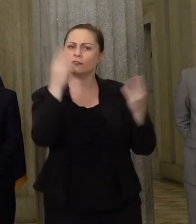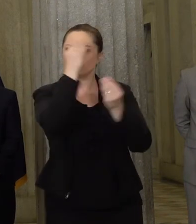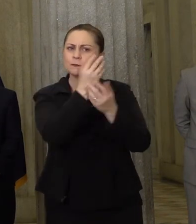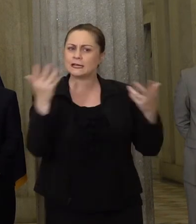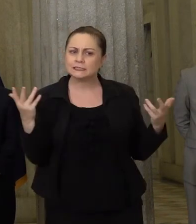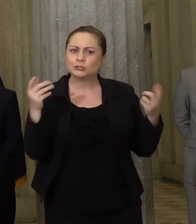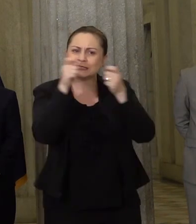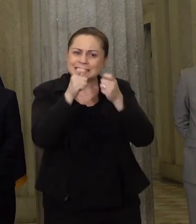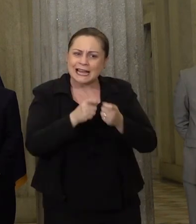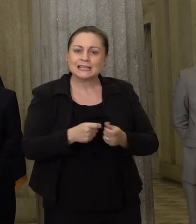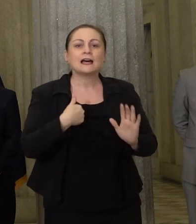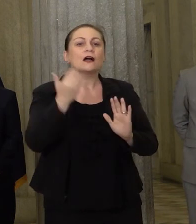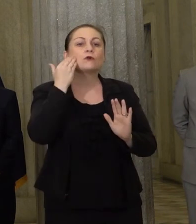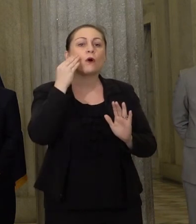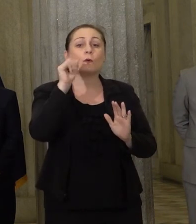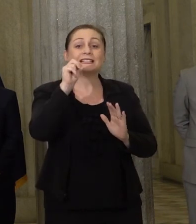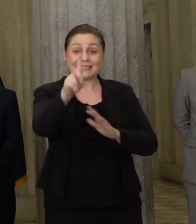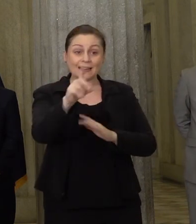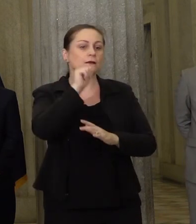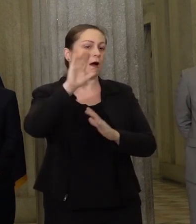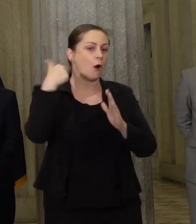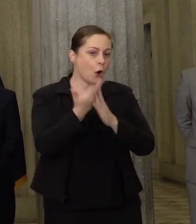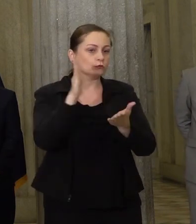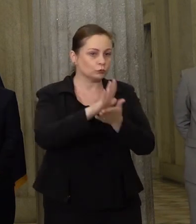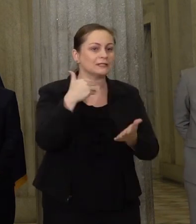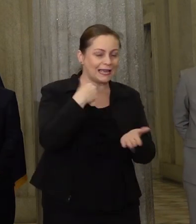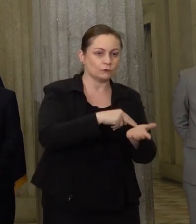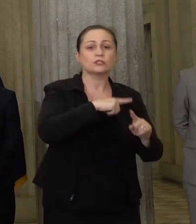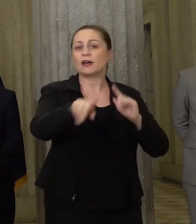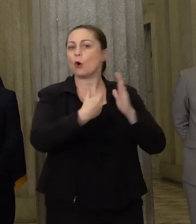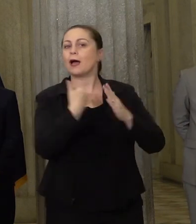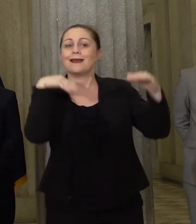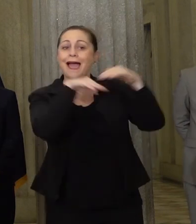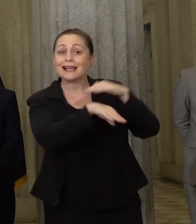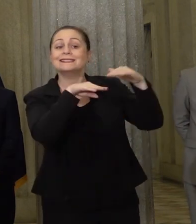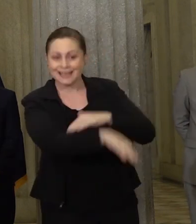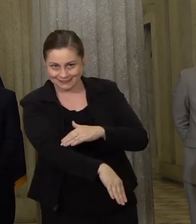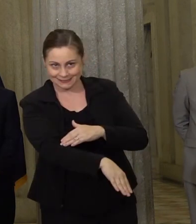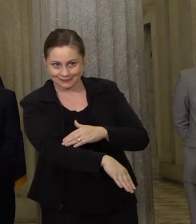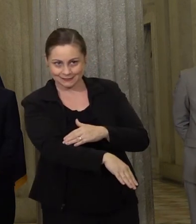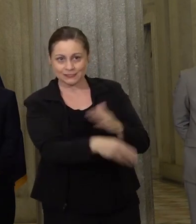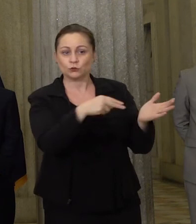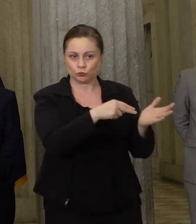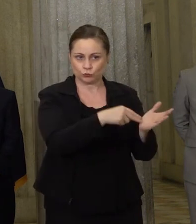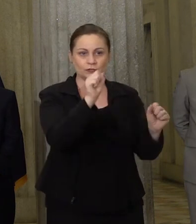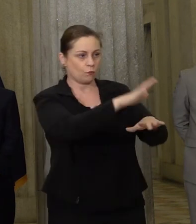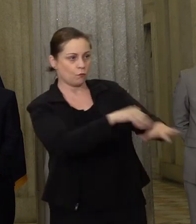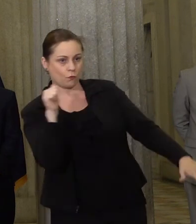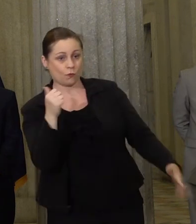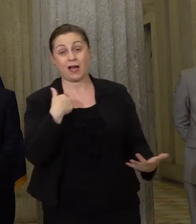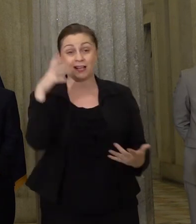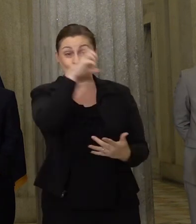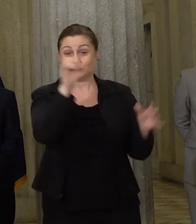I know in Indiana, not all schools had nurses, but they all had access to nurses. I assume that's the same here. And that